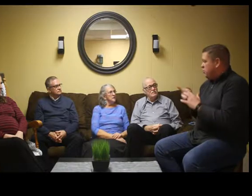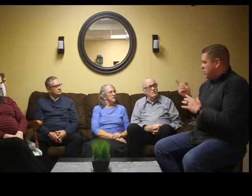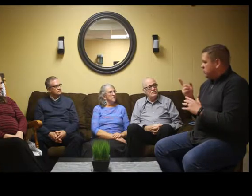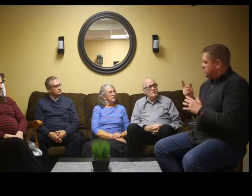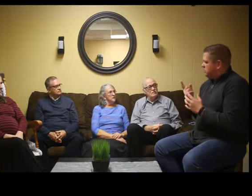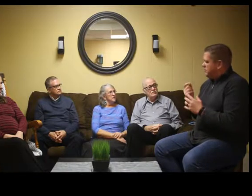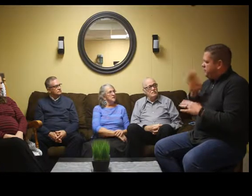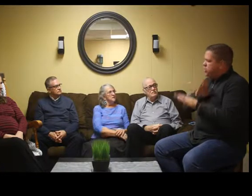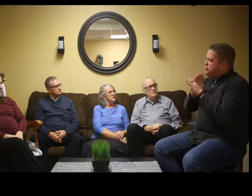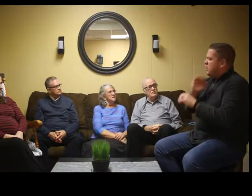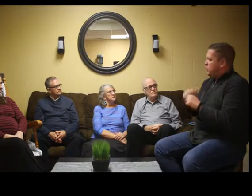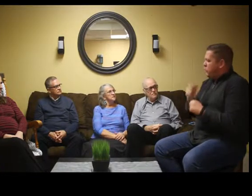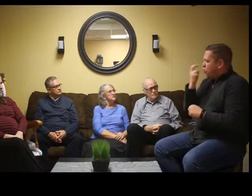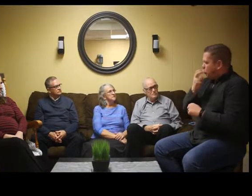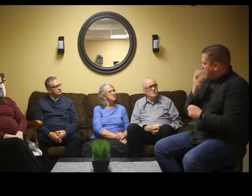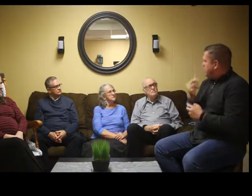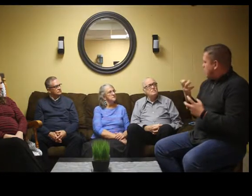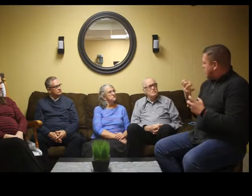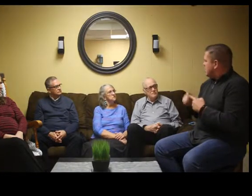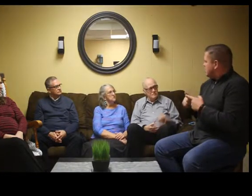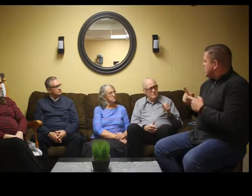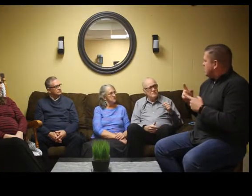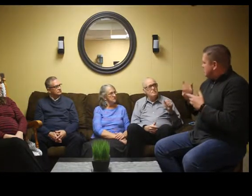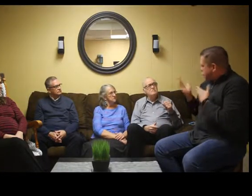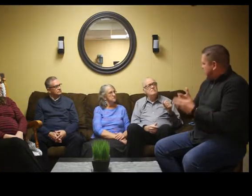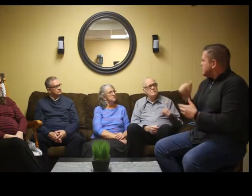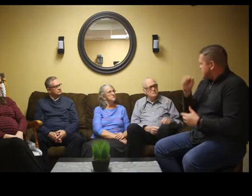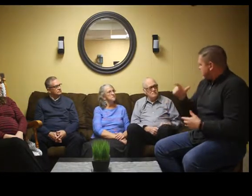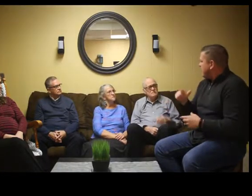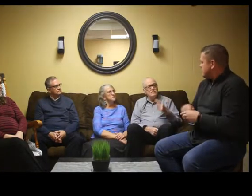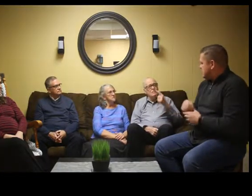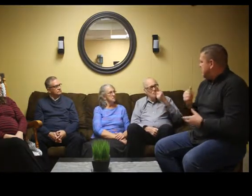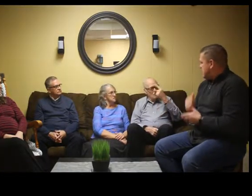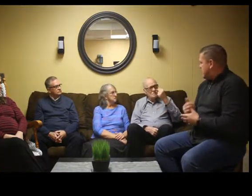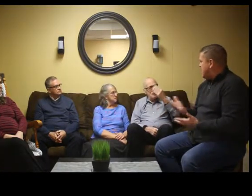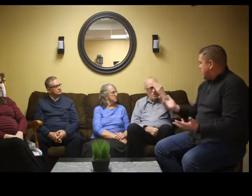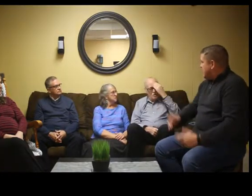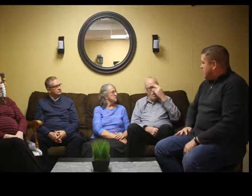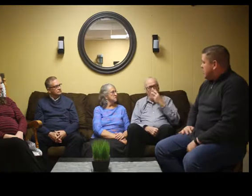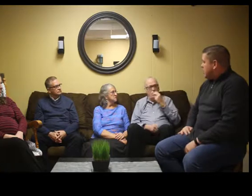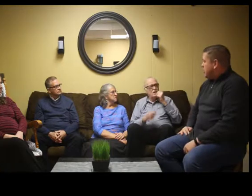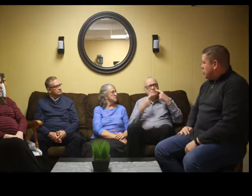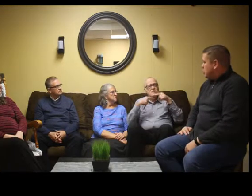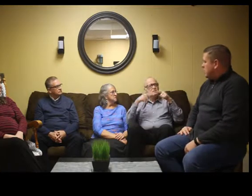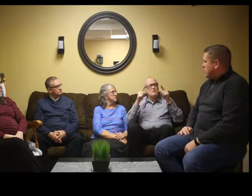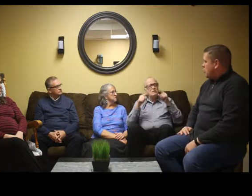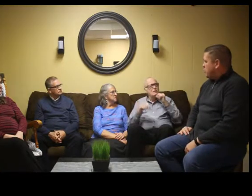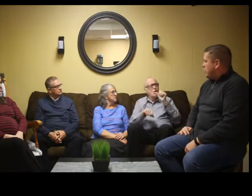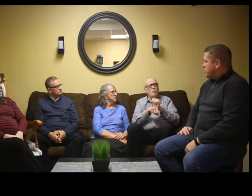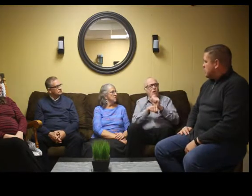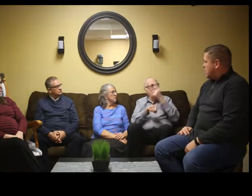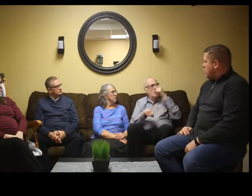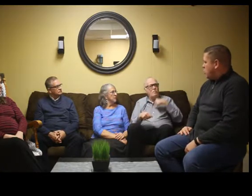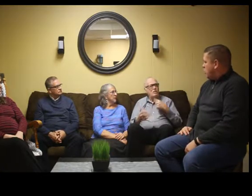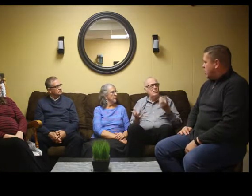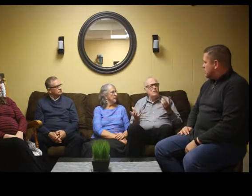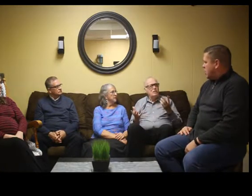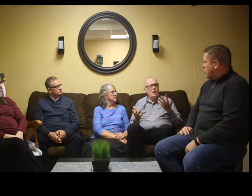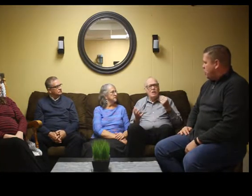were frustrated with oral and wanted to bring sign language in. Amen. Because I knew that the oral method was not going to work. It was not going to work for